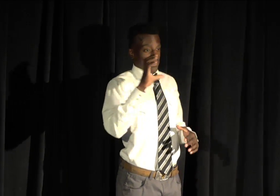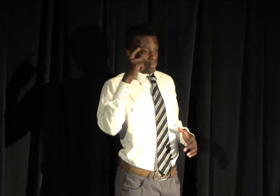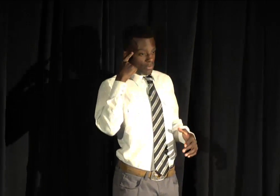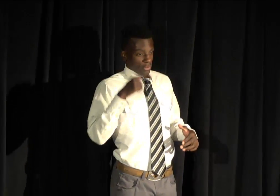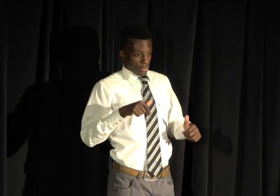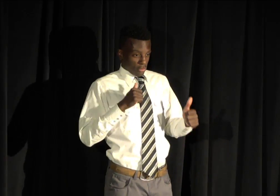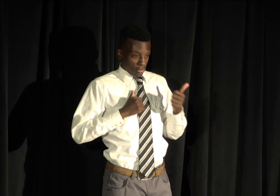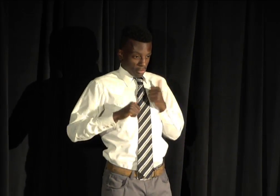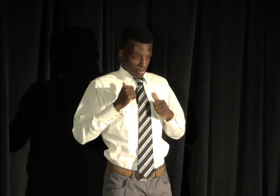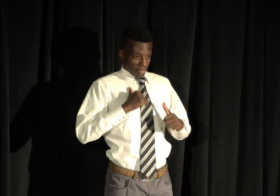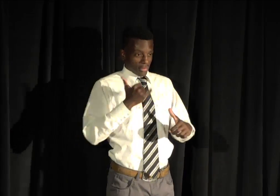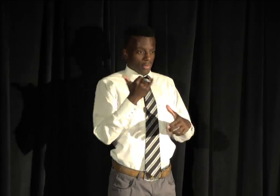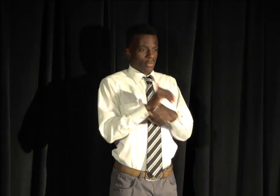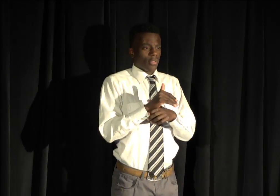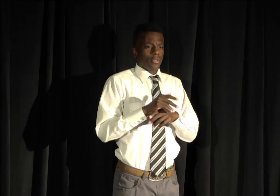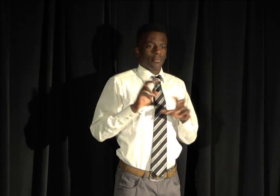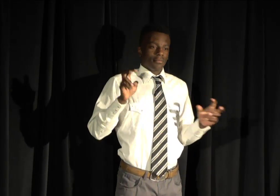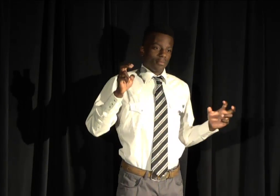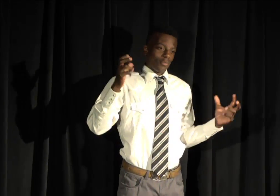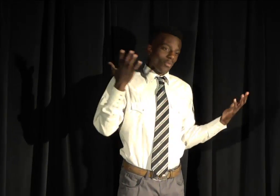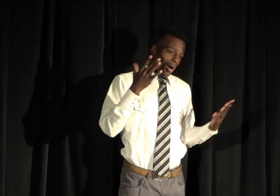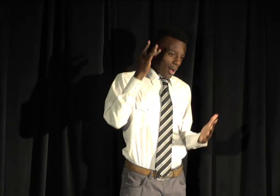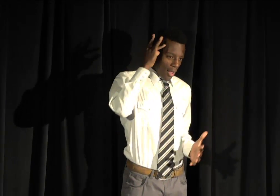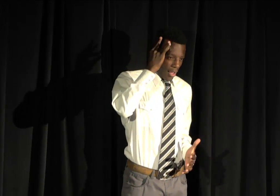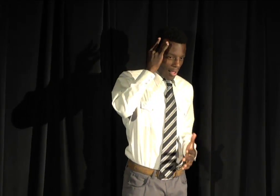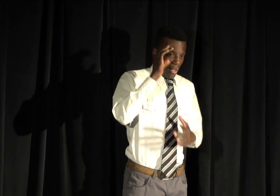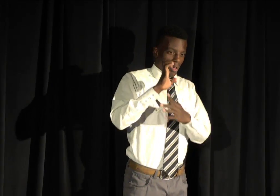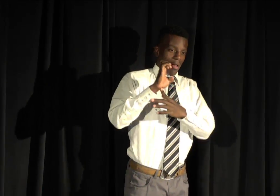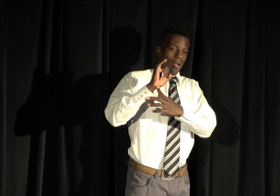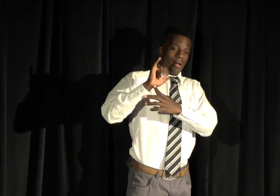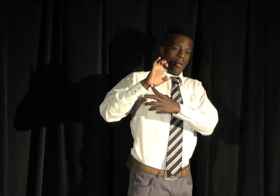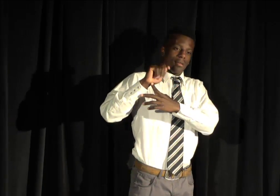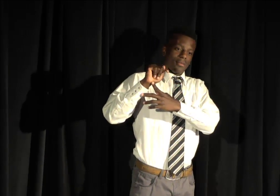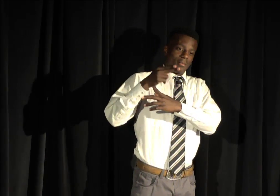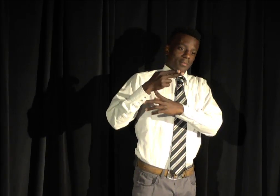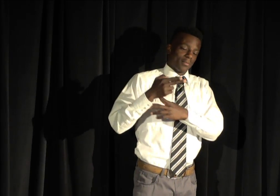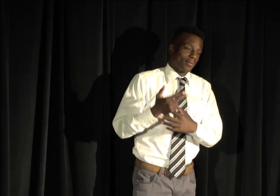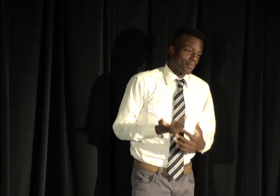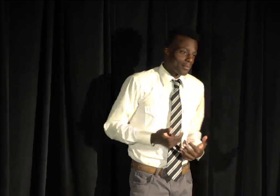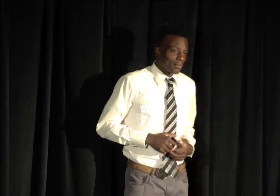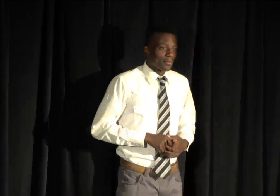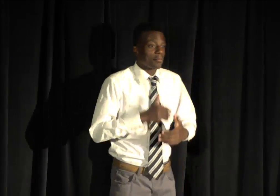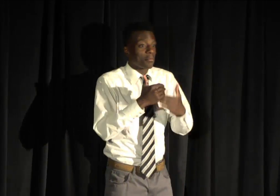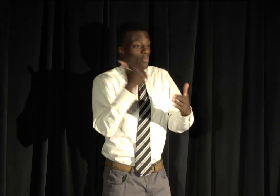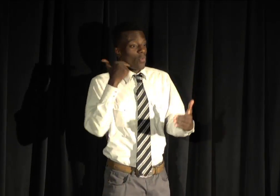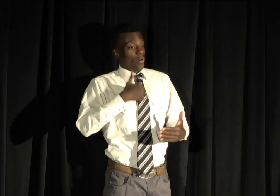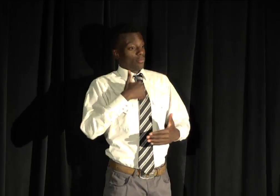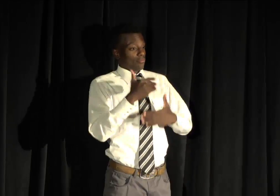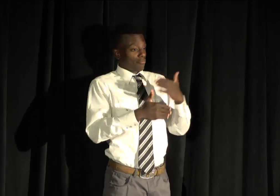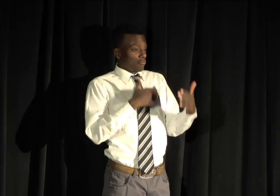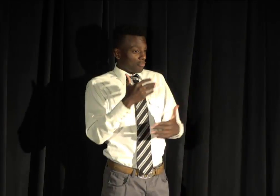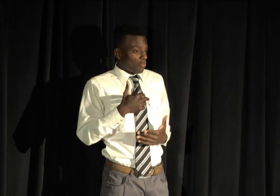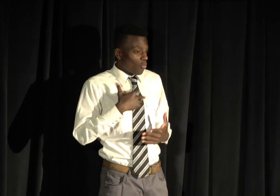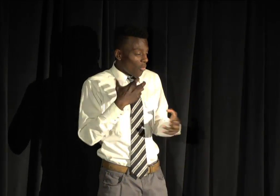your MC for this evening's performance. I'm going to talk to you about what IATH is.